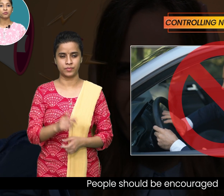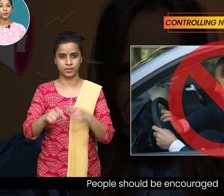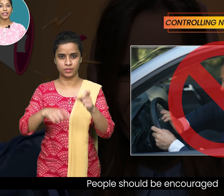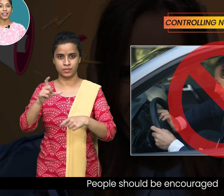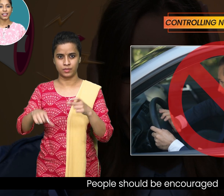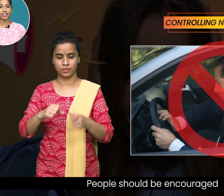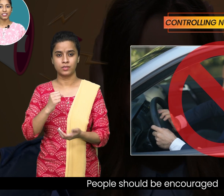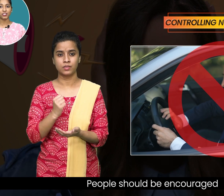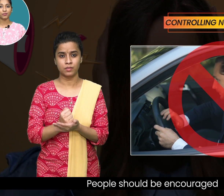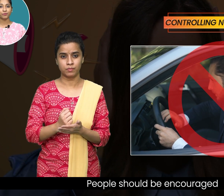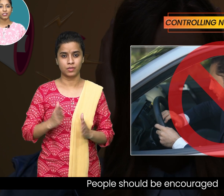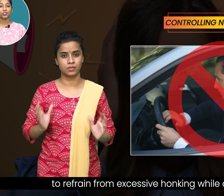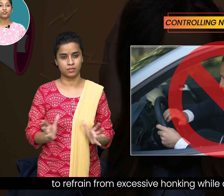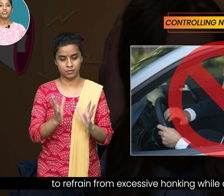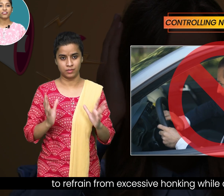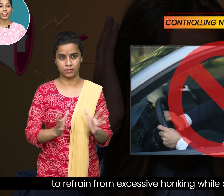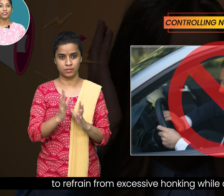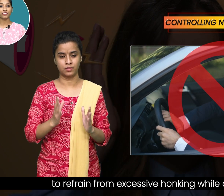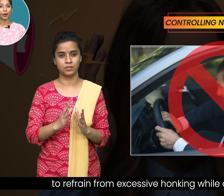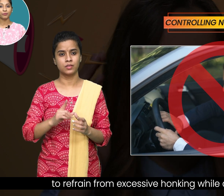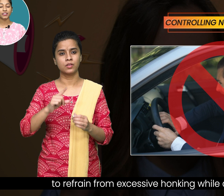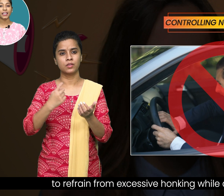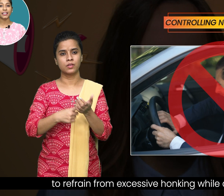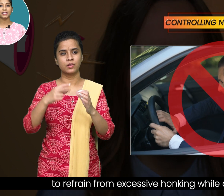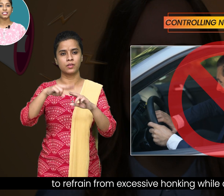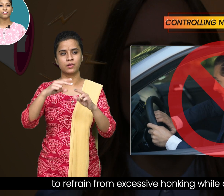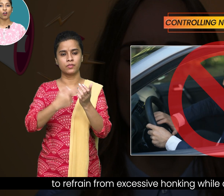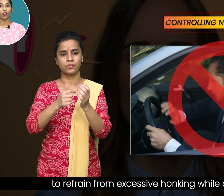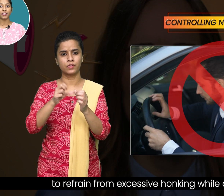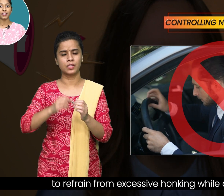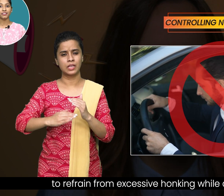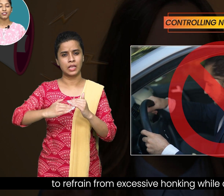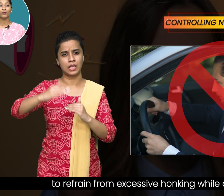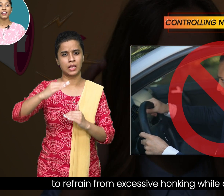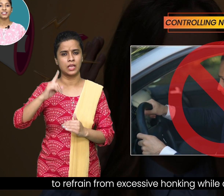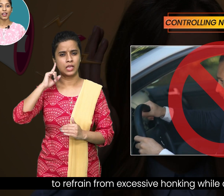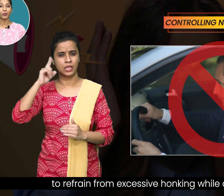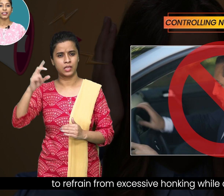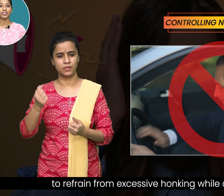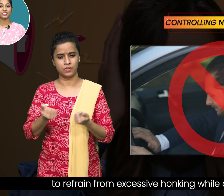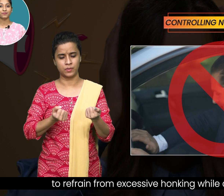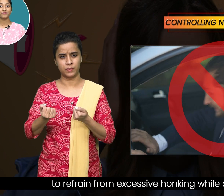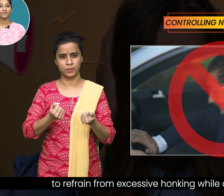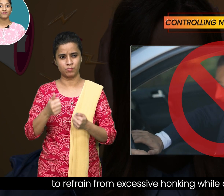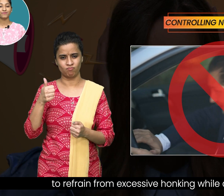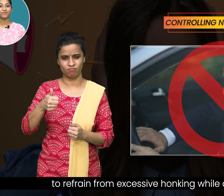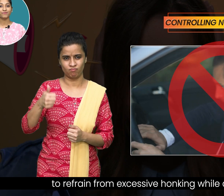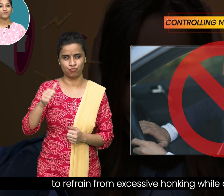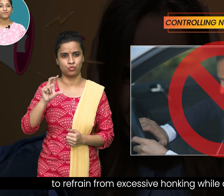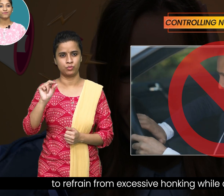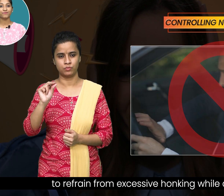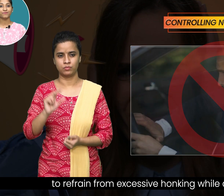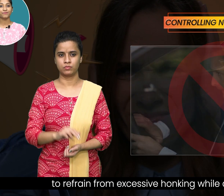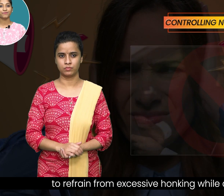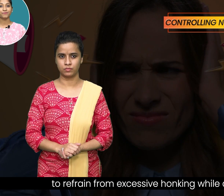People should be encouraged to refrain from excessive honking while driving.